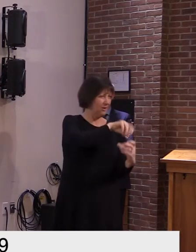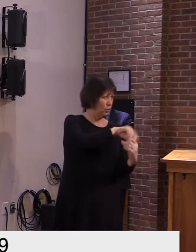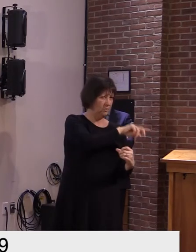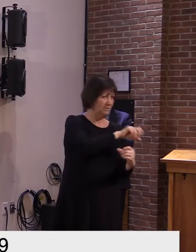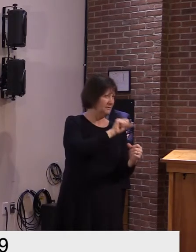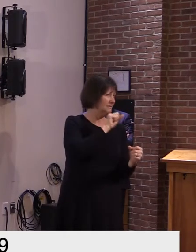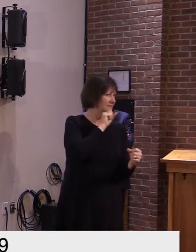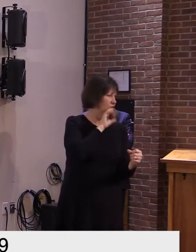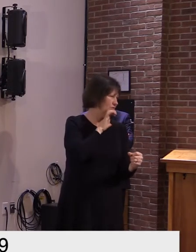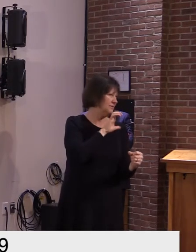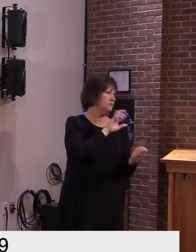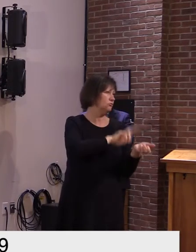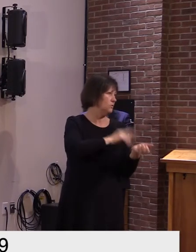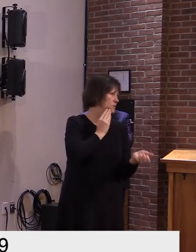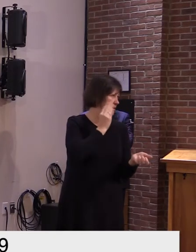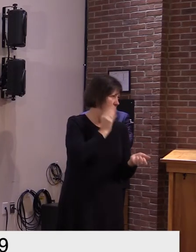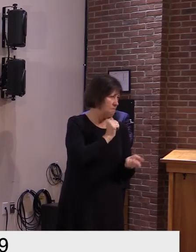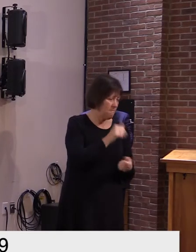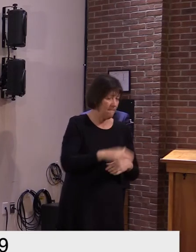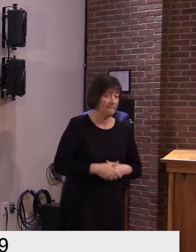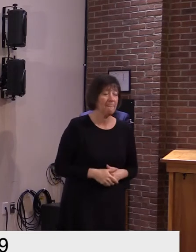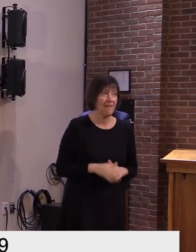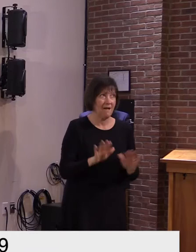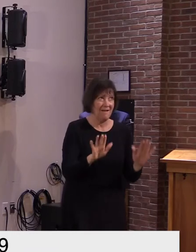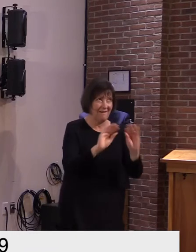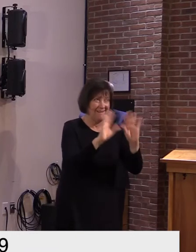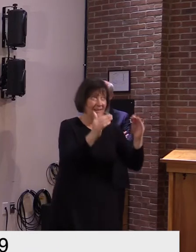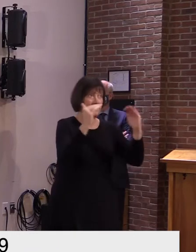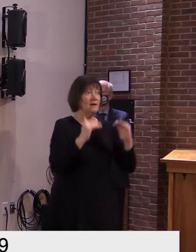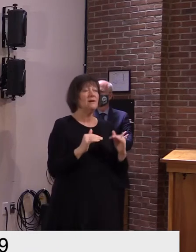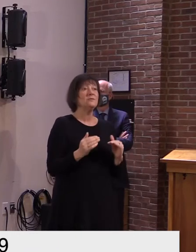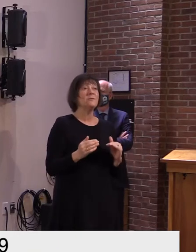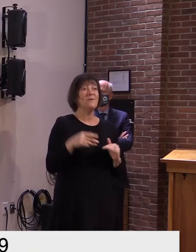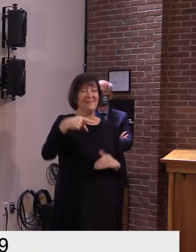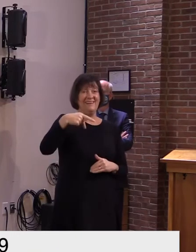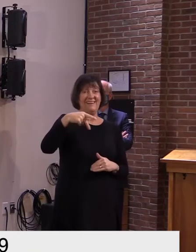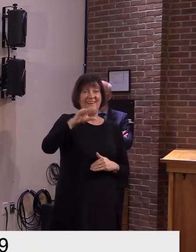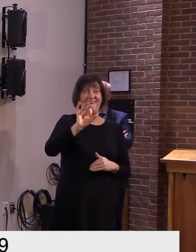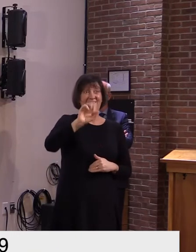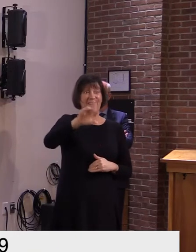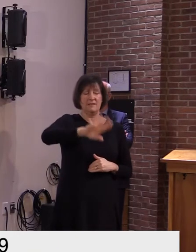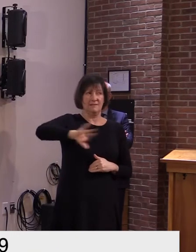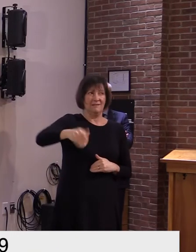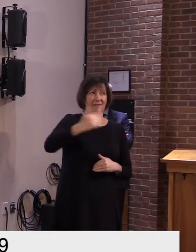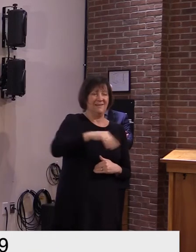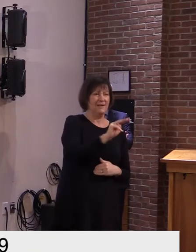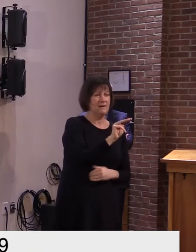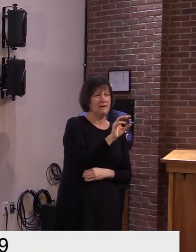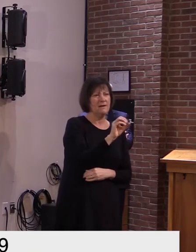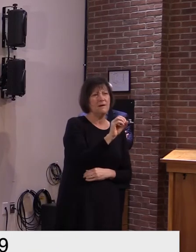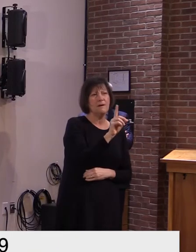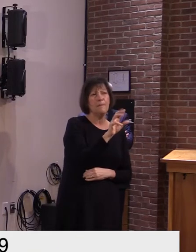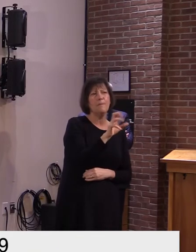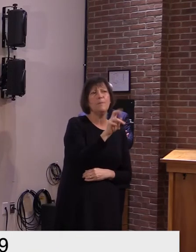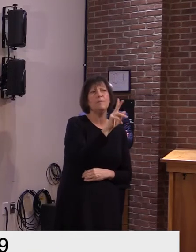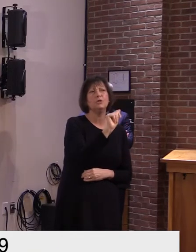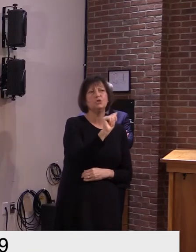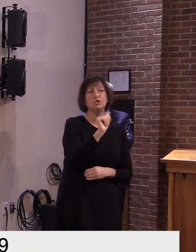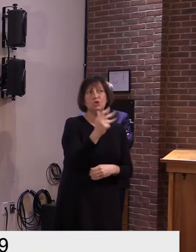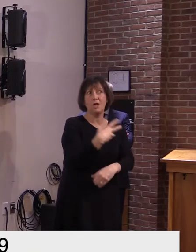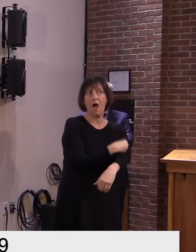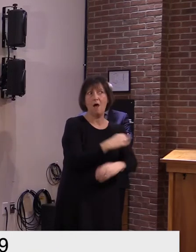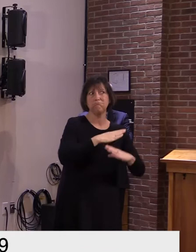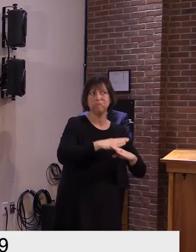And as far as the Moderna shipment, is any of that going to be allocated to